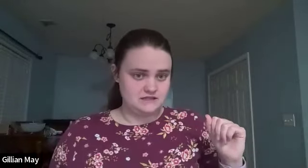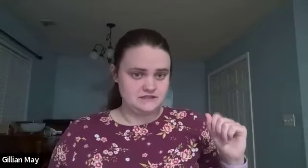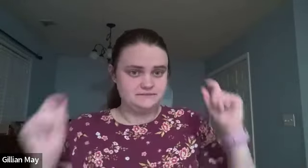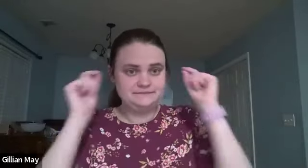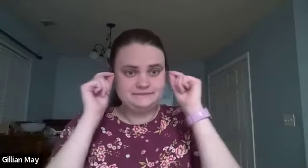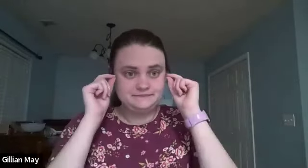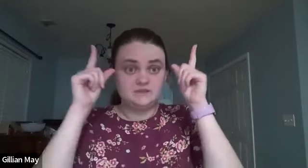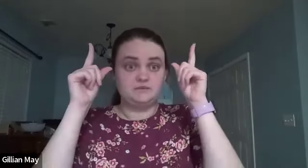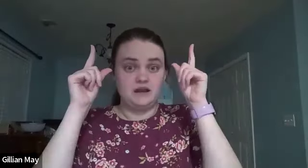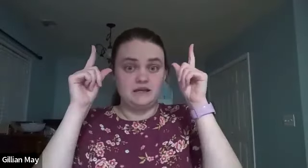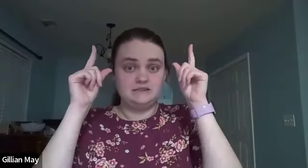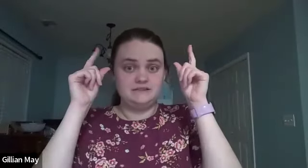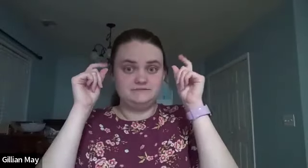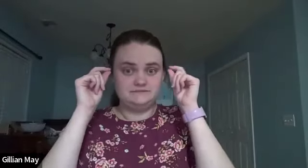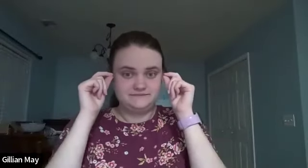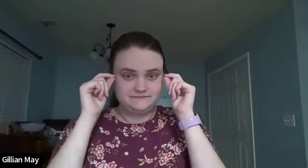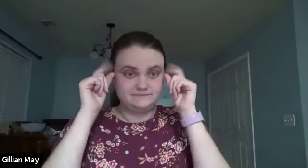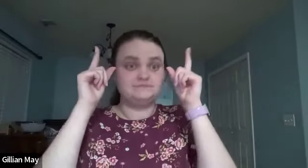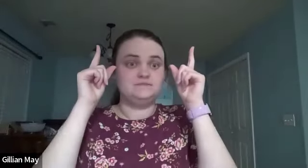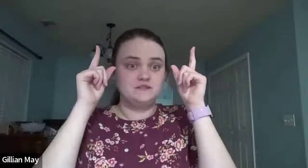surprised, surprised,